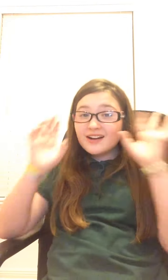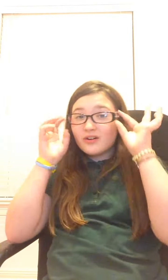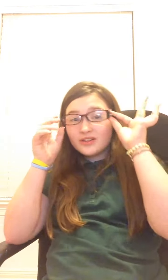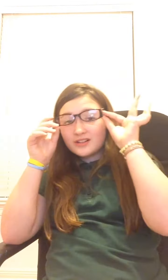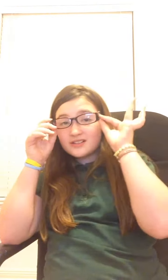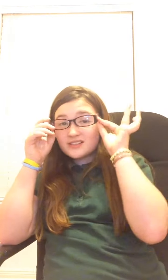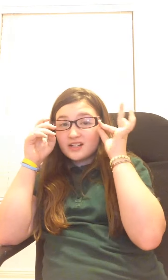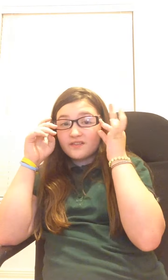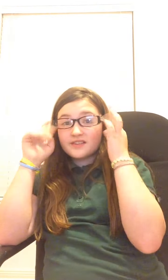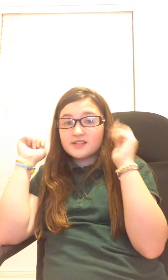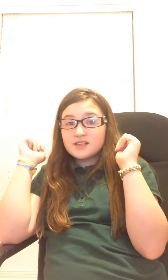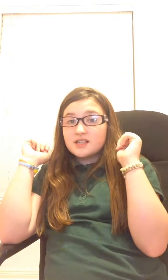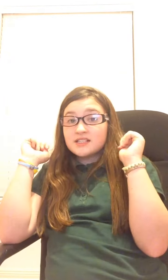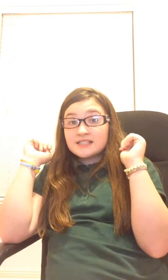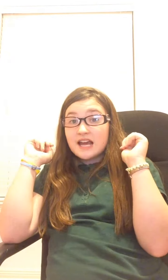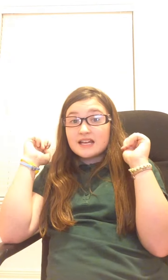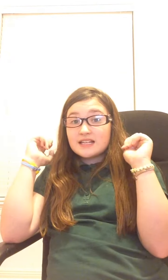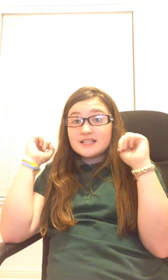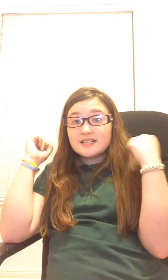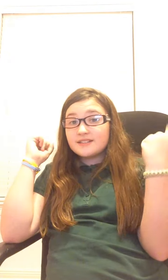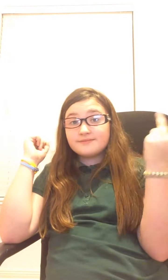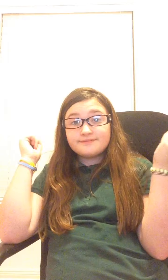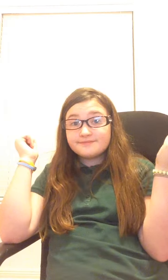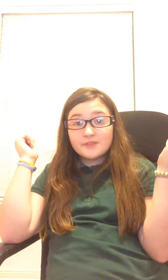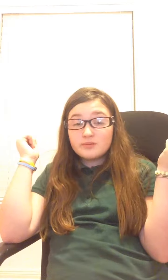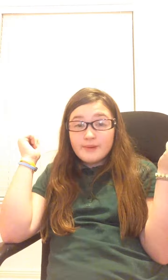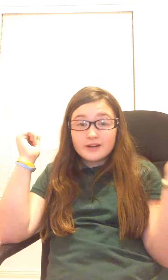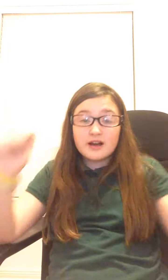all the stuffs that could be bad or not.